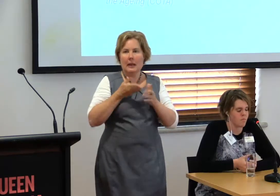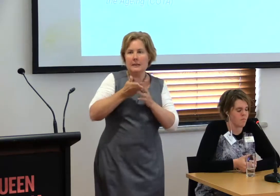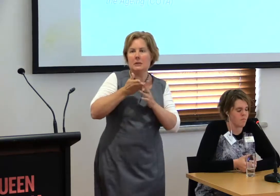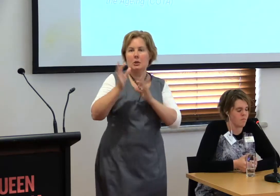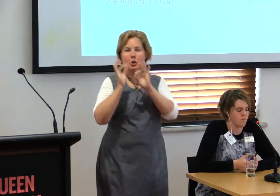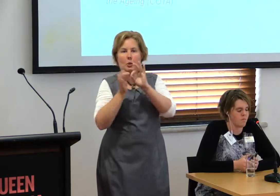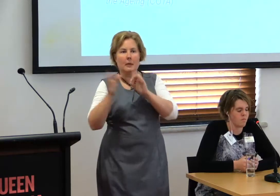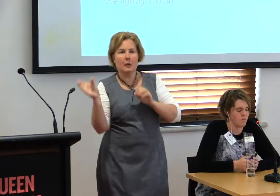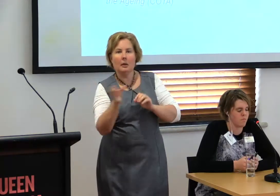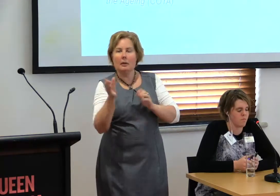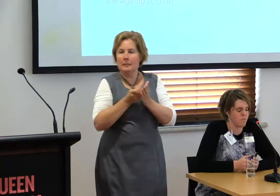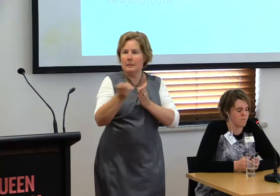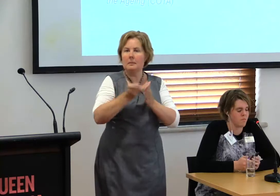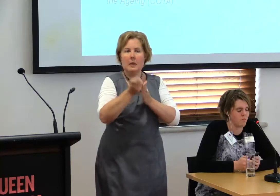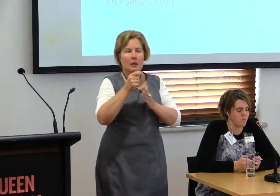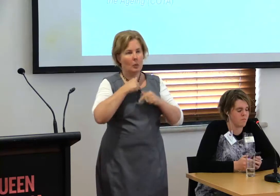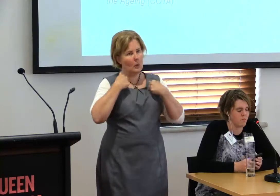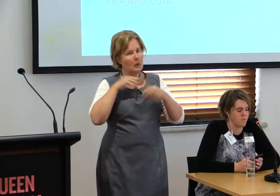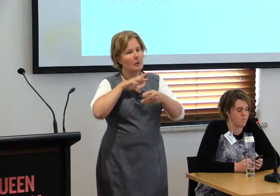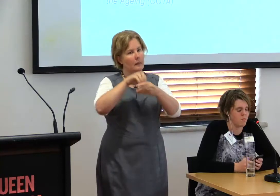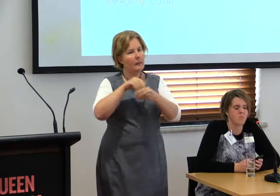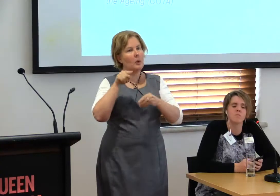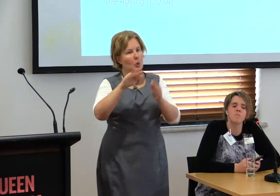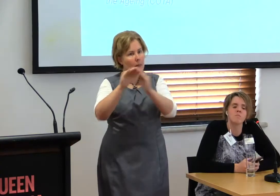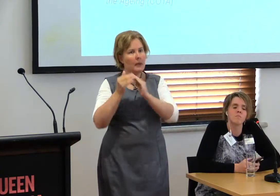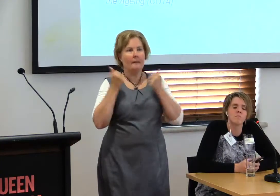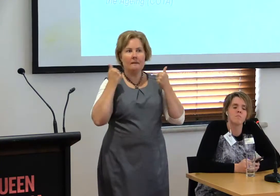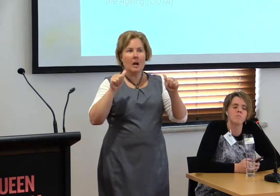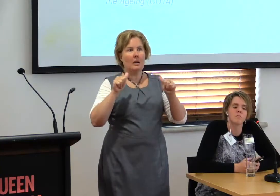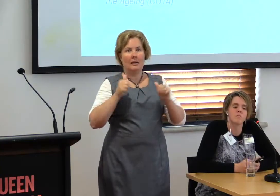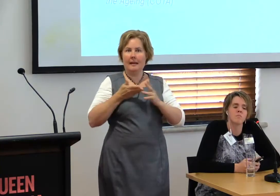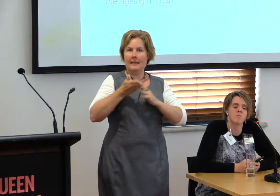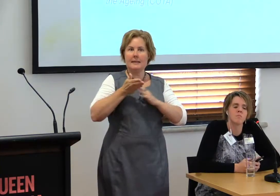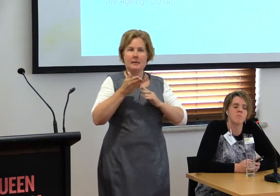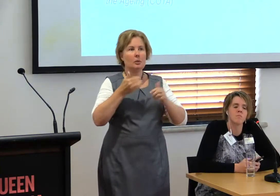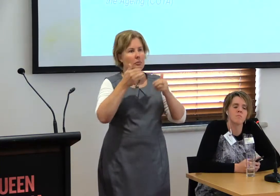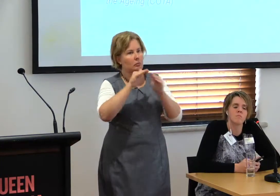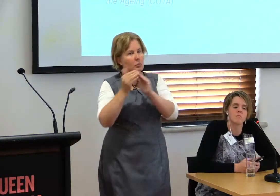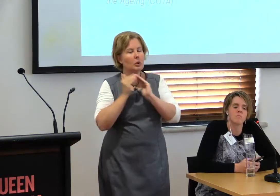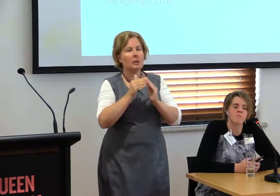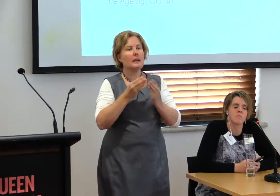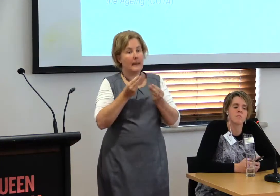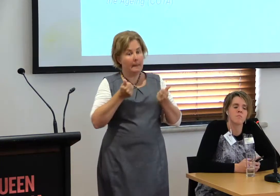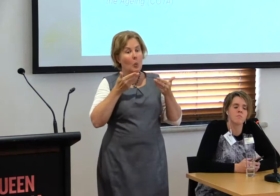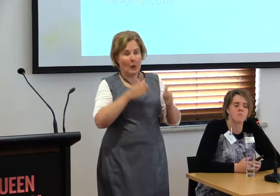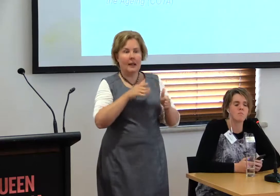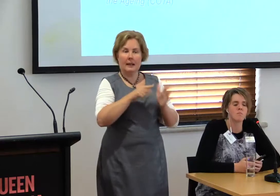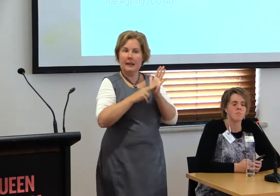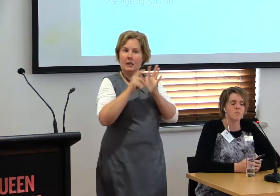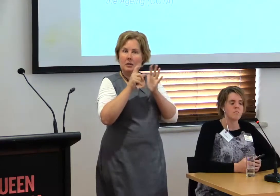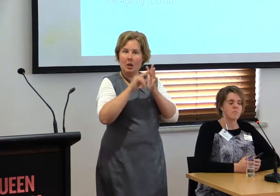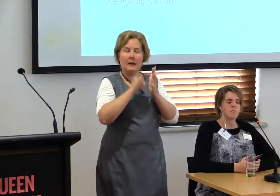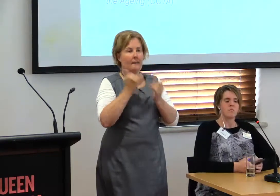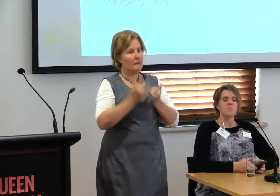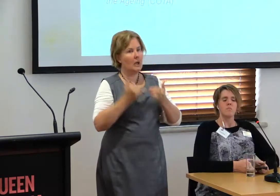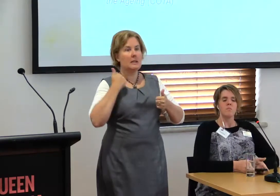interpreters, and we can be out there in the community having that access to interpreters. So in some ways the NDIS is very exciting and it's really